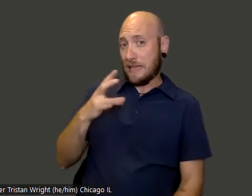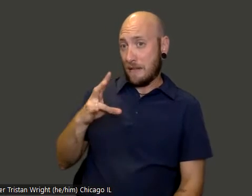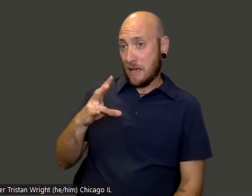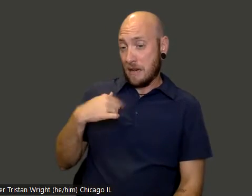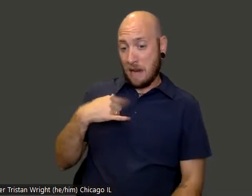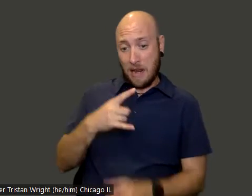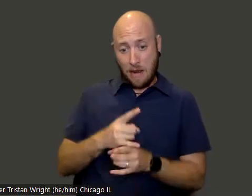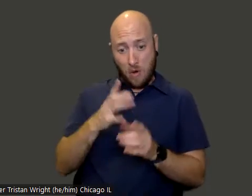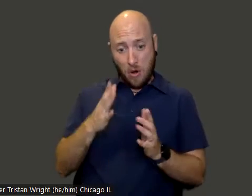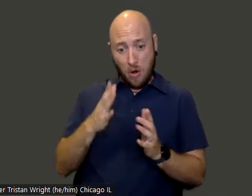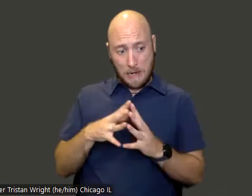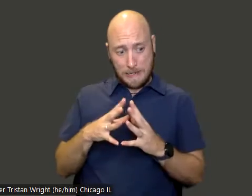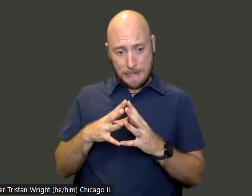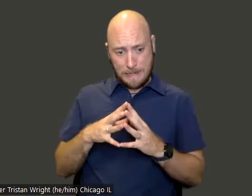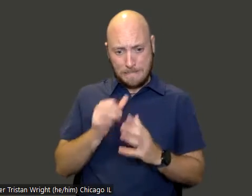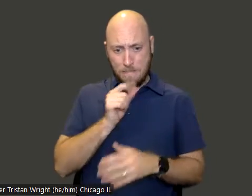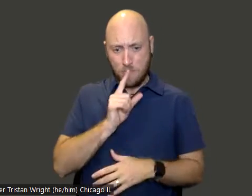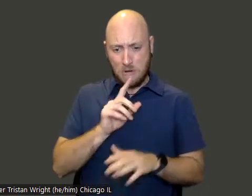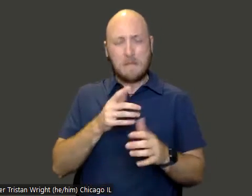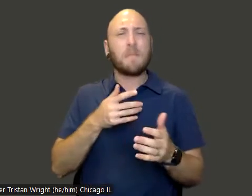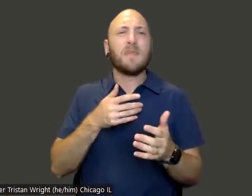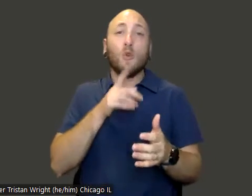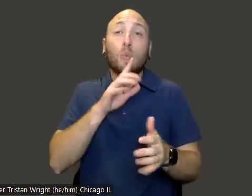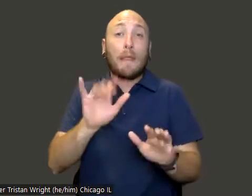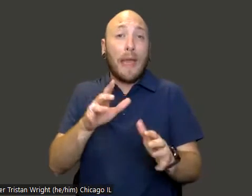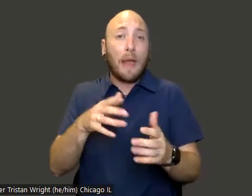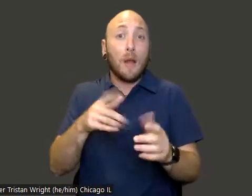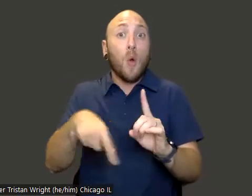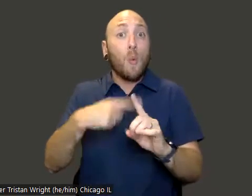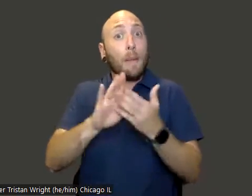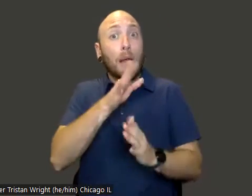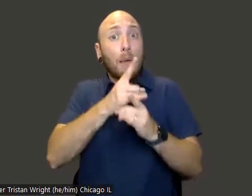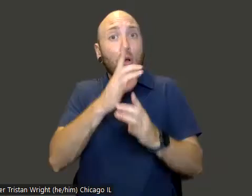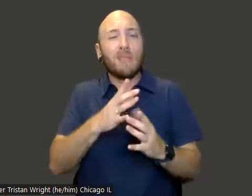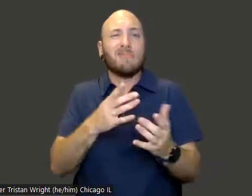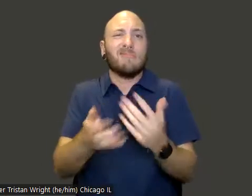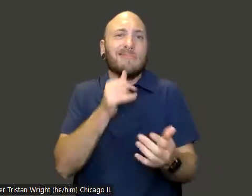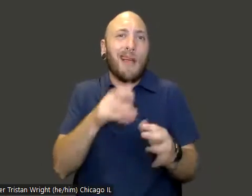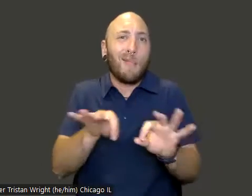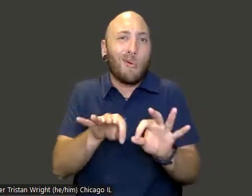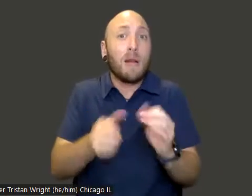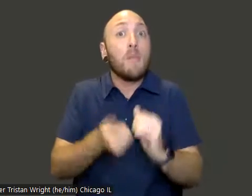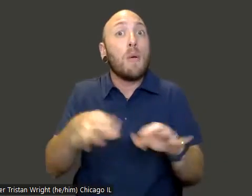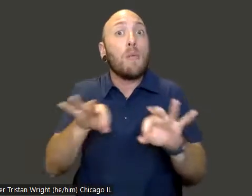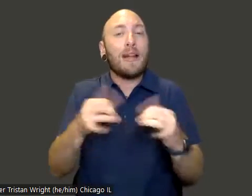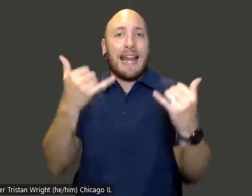subscribe to. I really don't, but I know I'm an alcoholic now. And the reason is despite negative consequences,